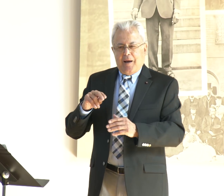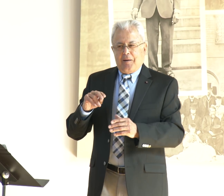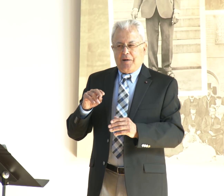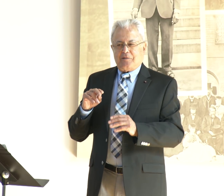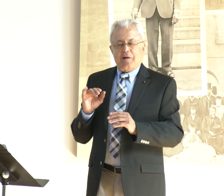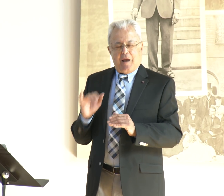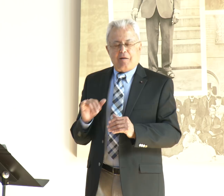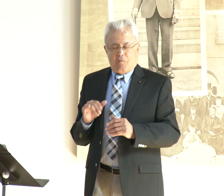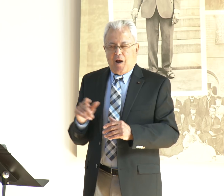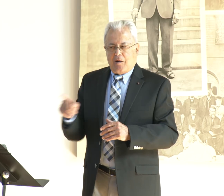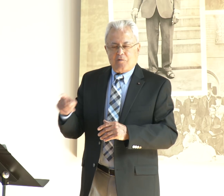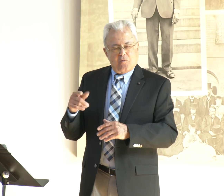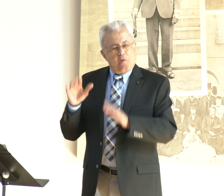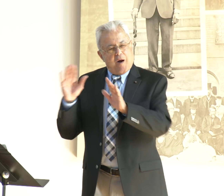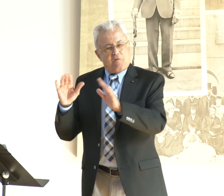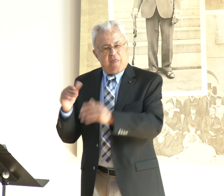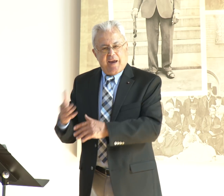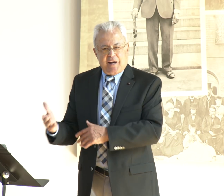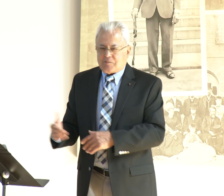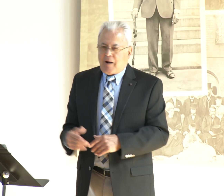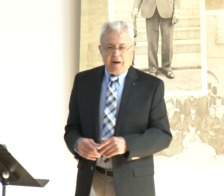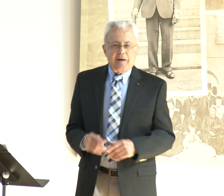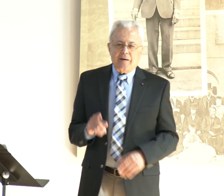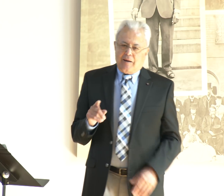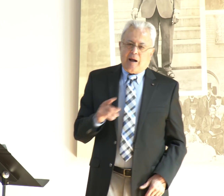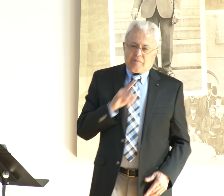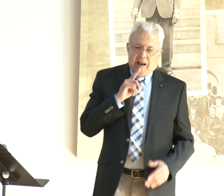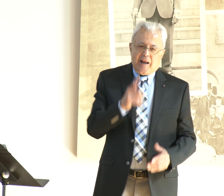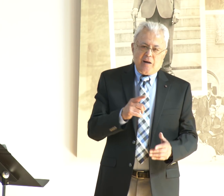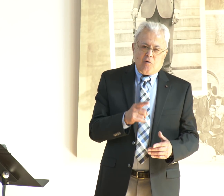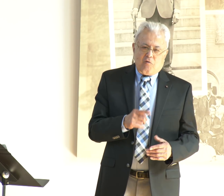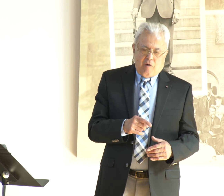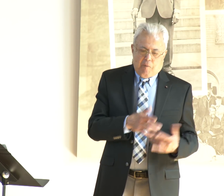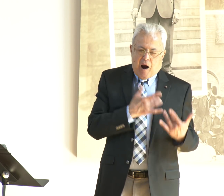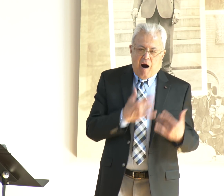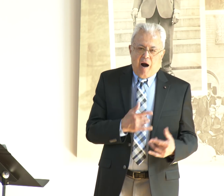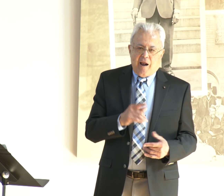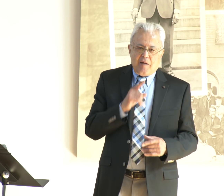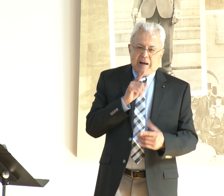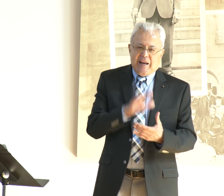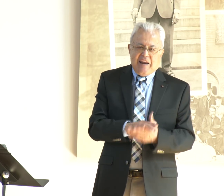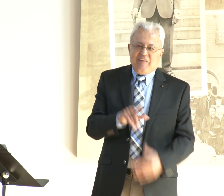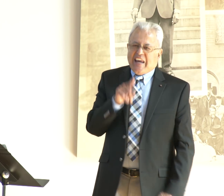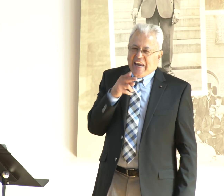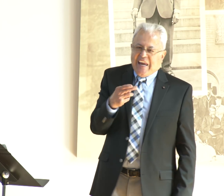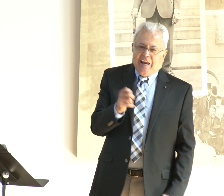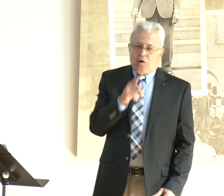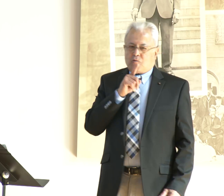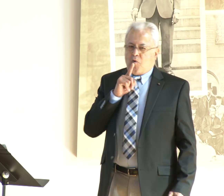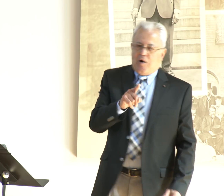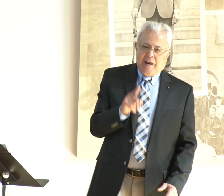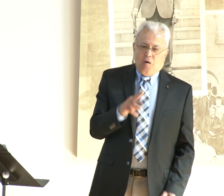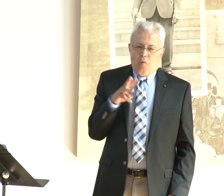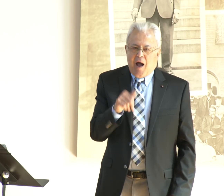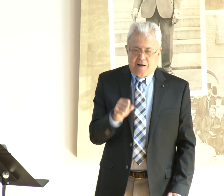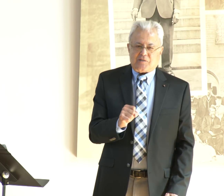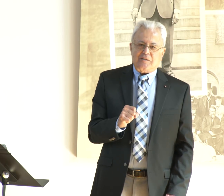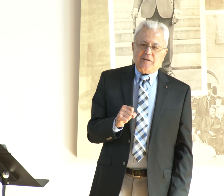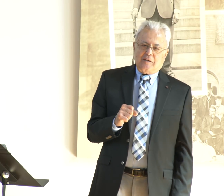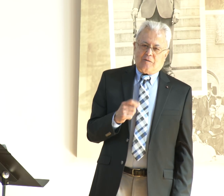His legacy is that he did so many wonderful things and was one of a kind. In my heart, I believe